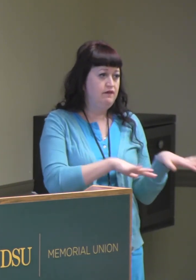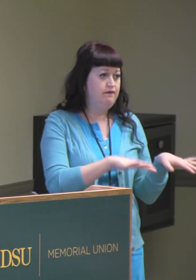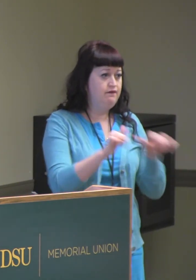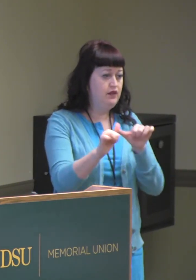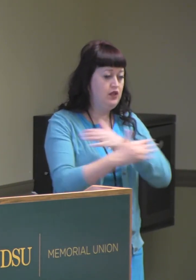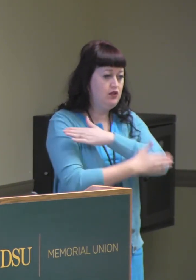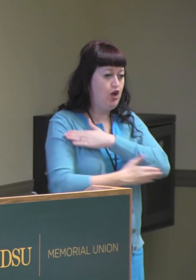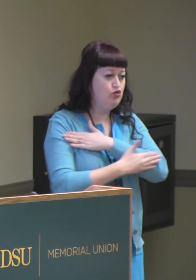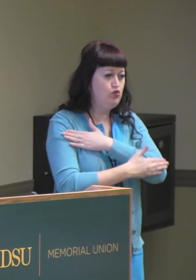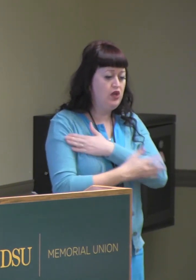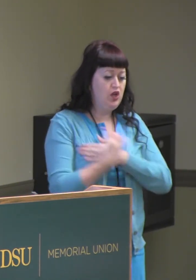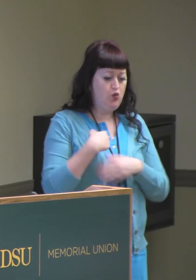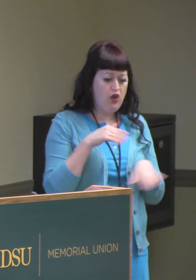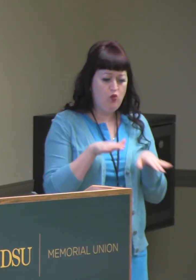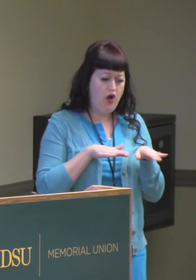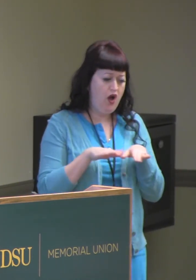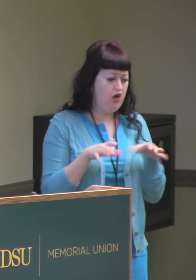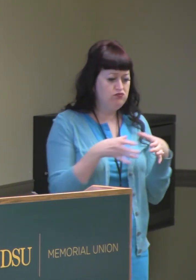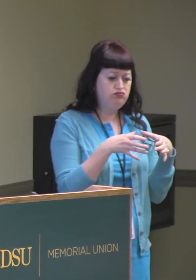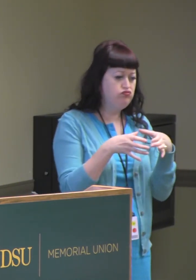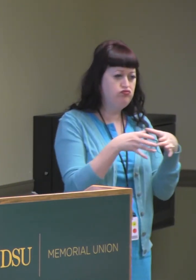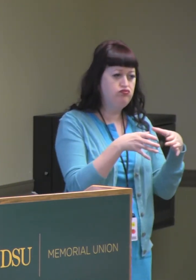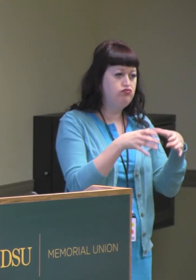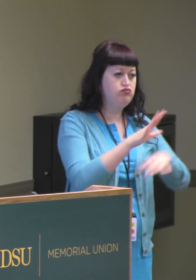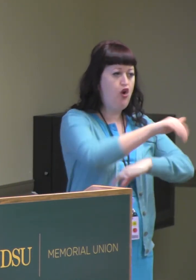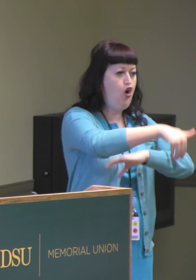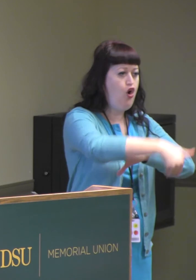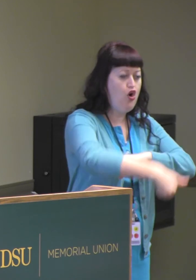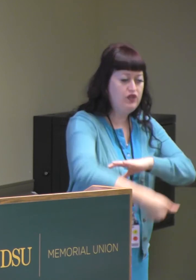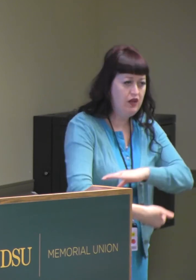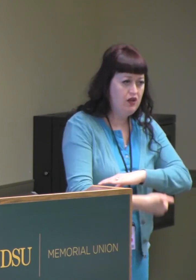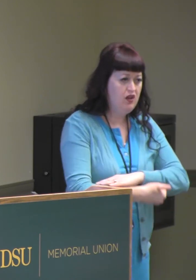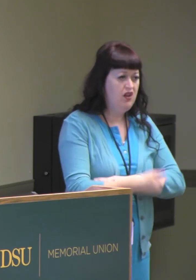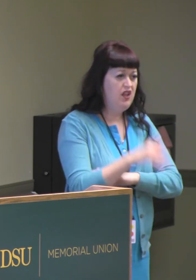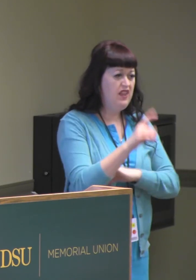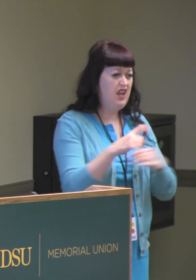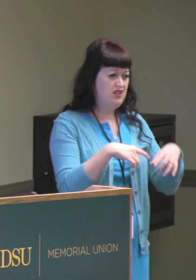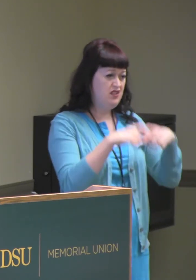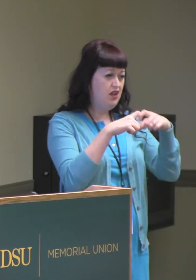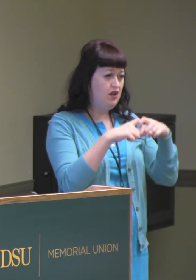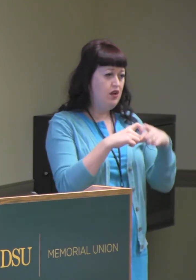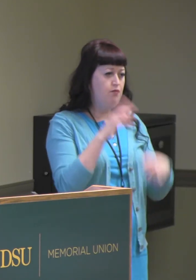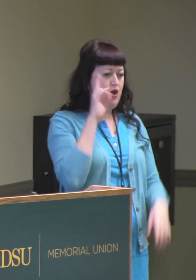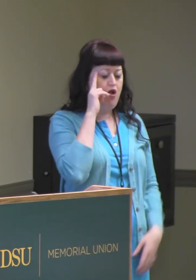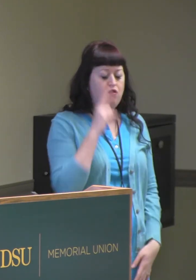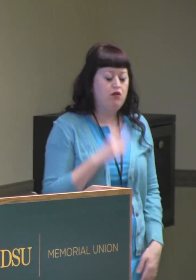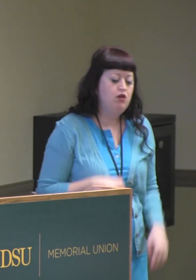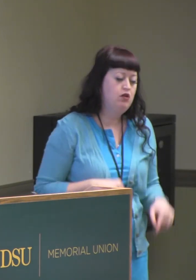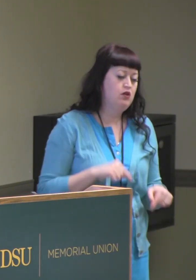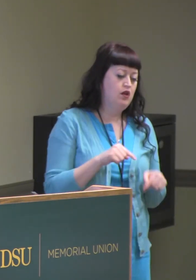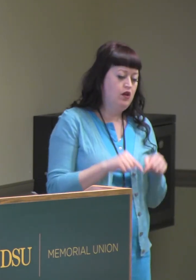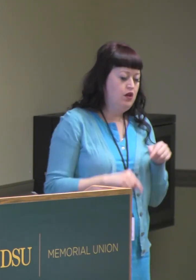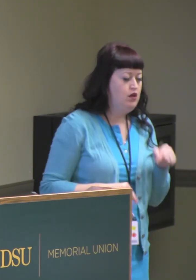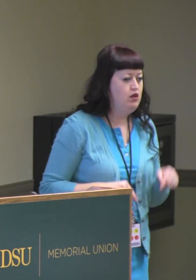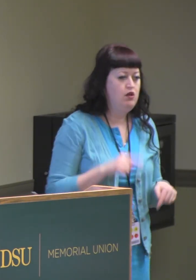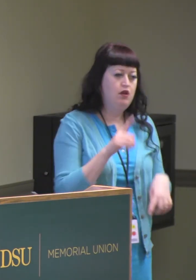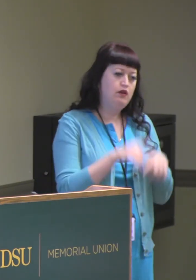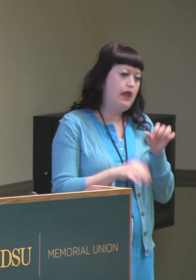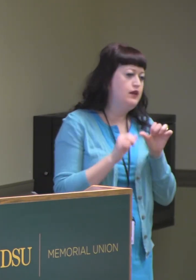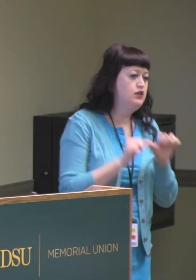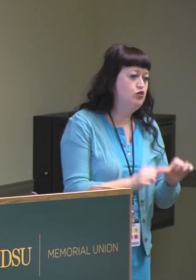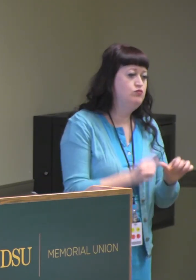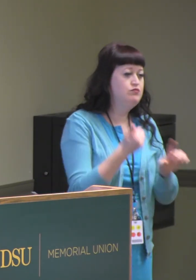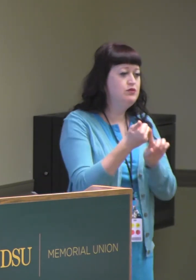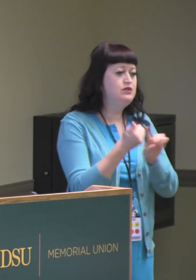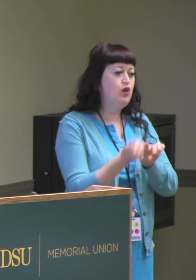We started walking all night. We soon had to stop because my uncle could not continue. He died because of